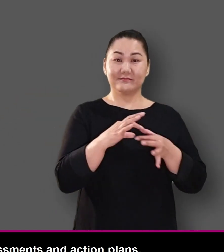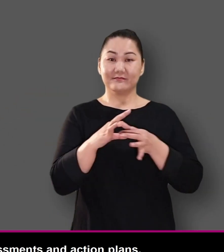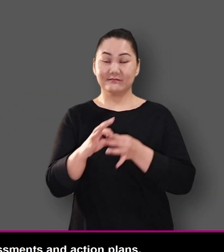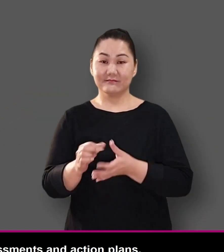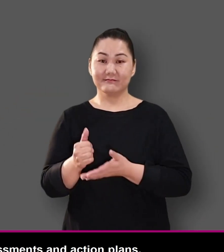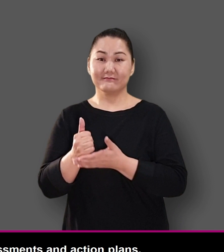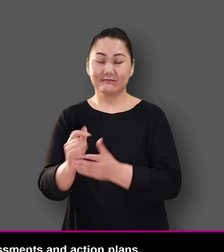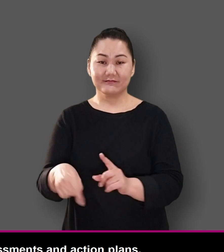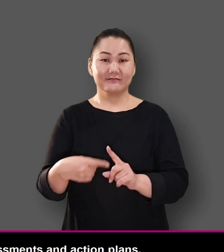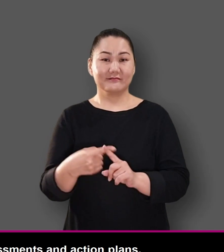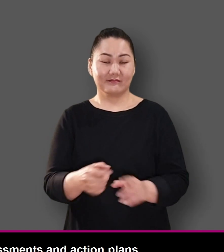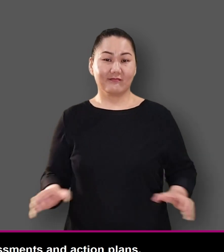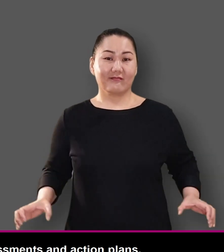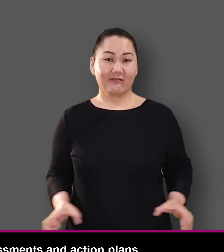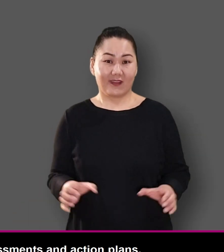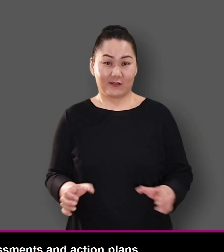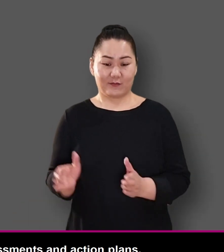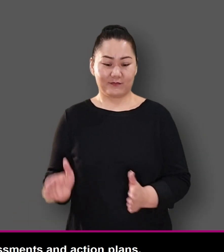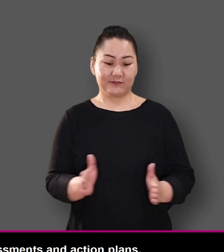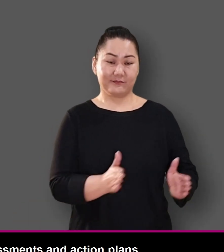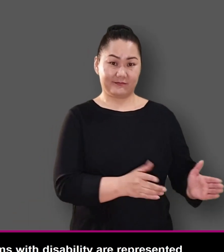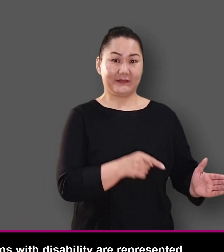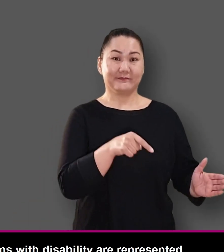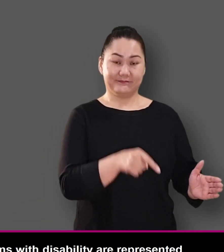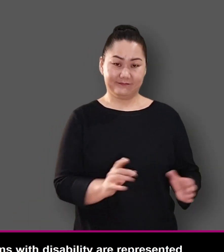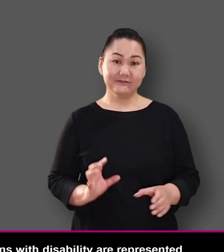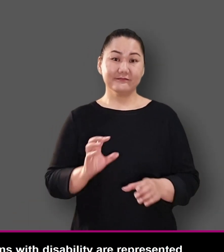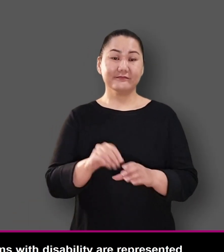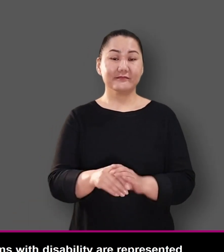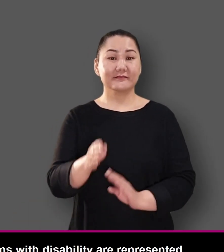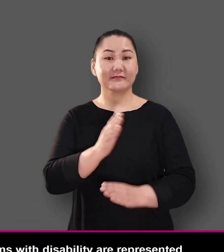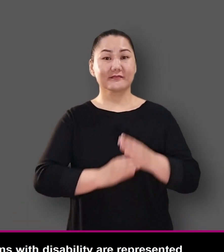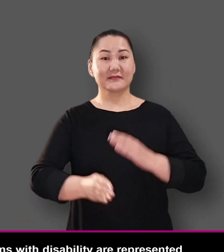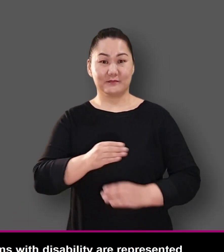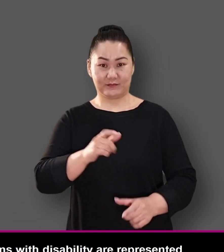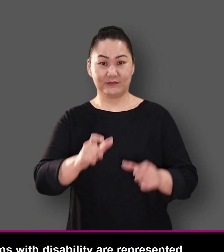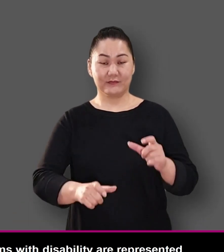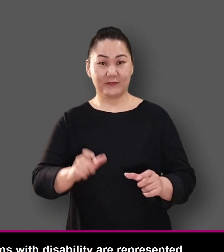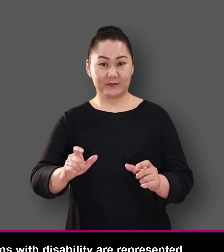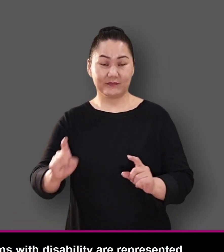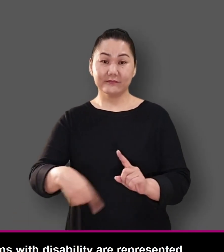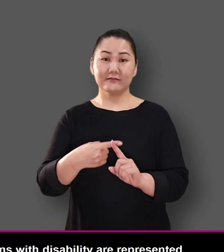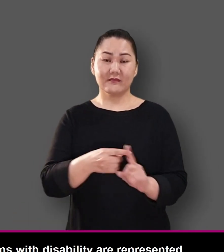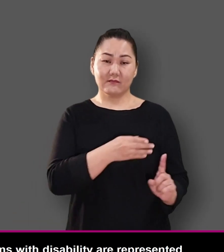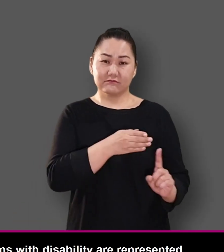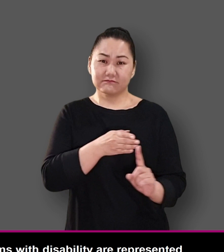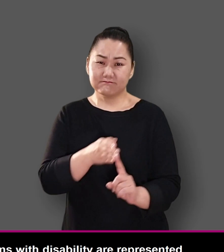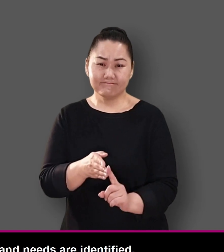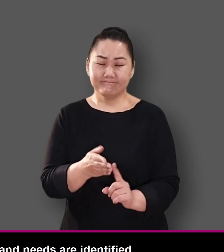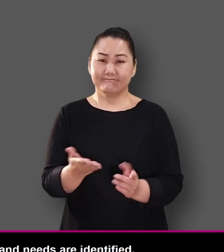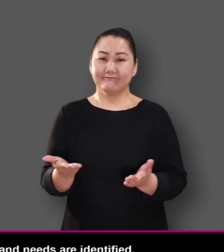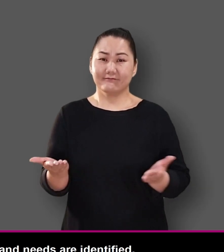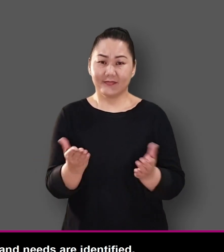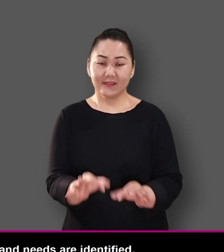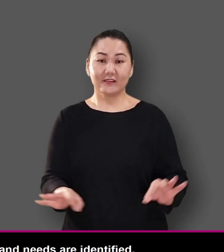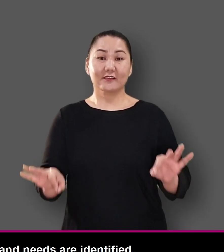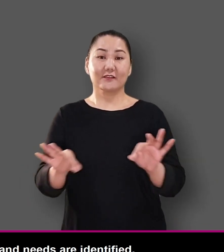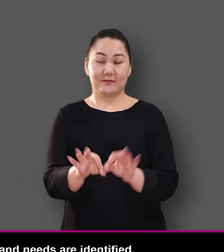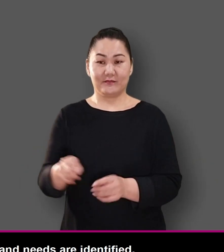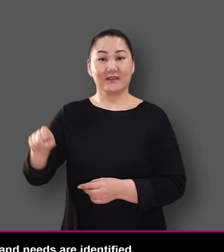Within the risk assessments and action plans, we have ensured that persons with disability are represented and their priorities